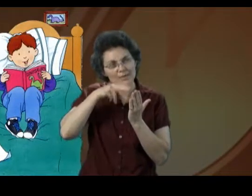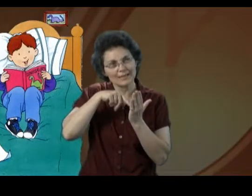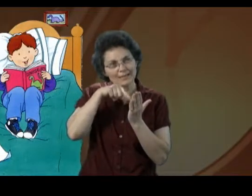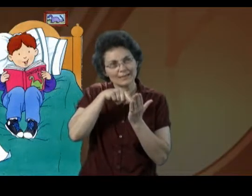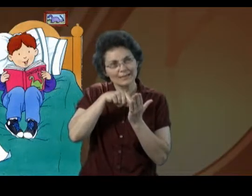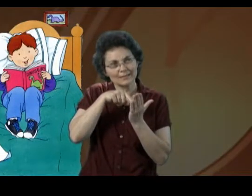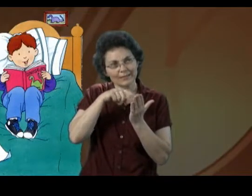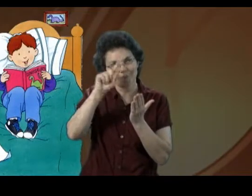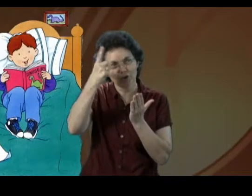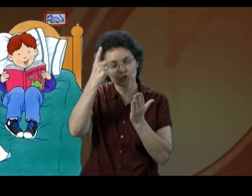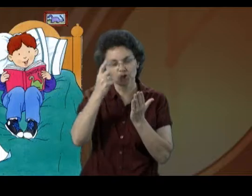this page."